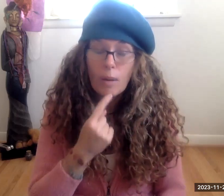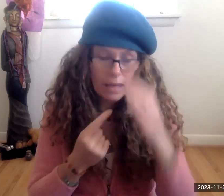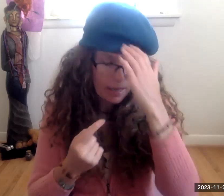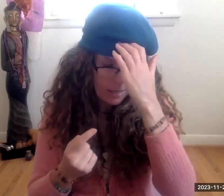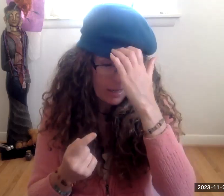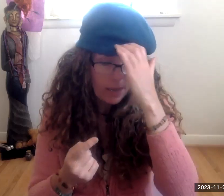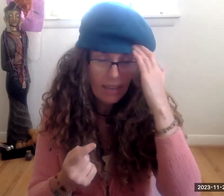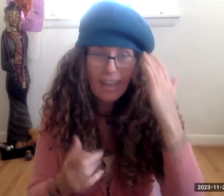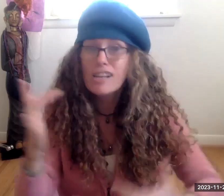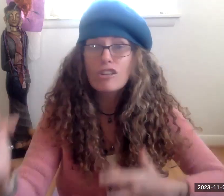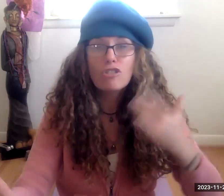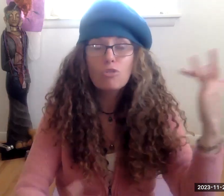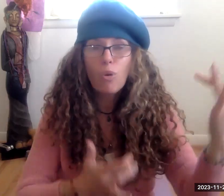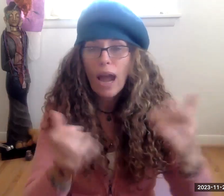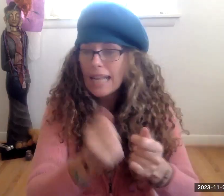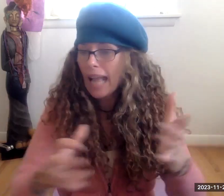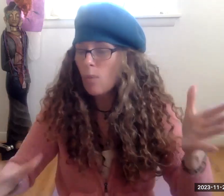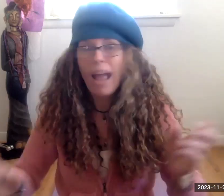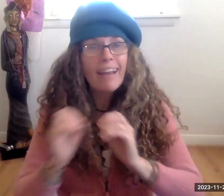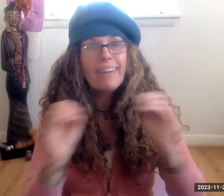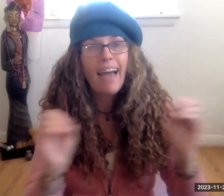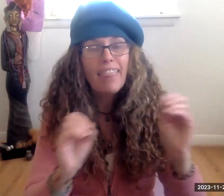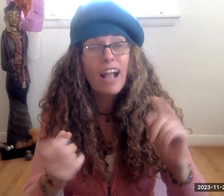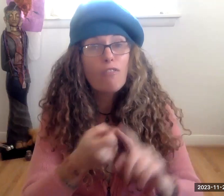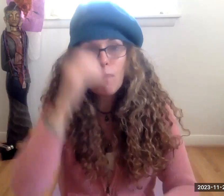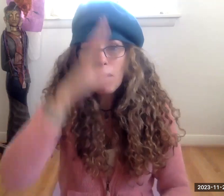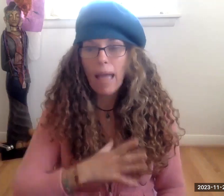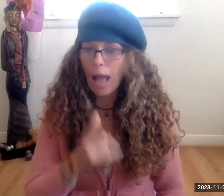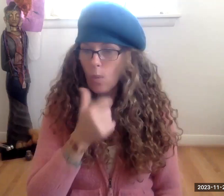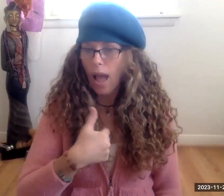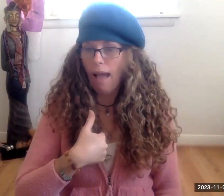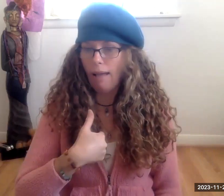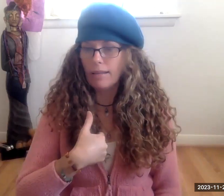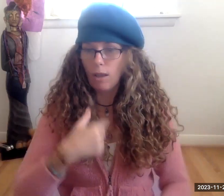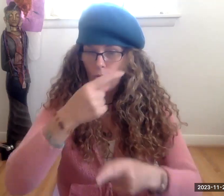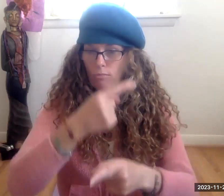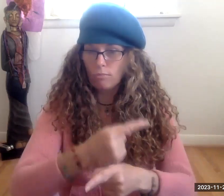Nothing can take away joy from the man who has right understanding.